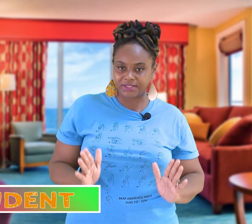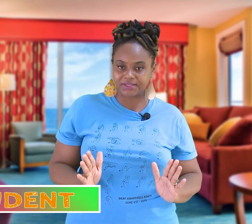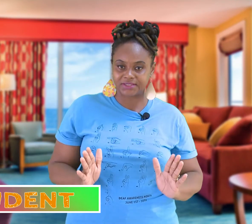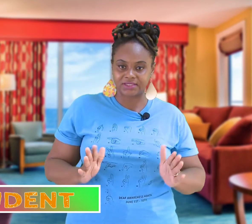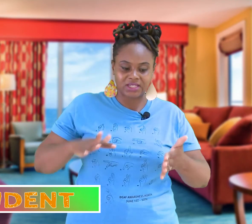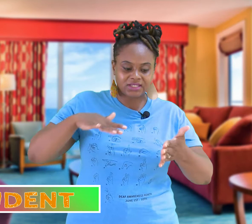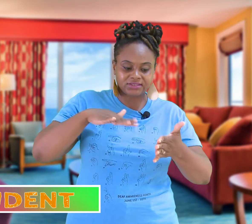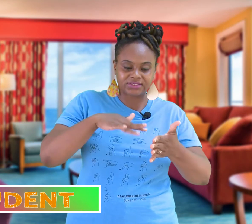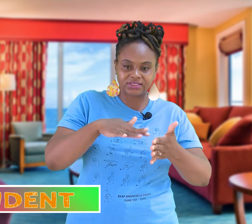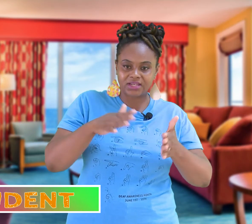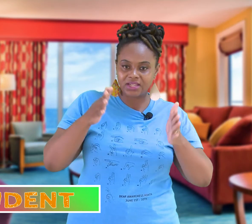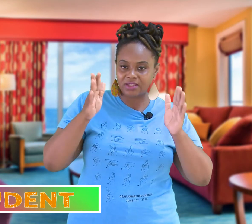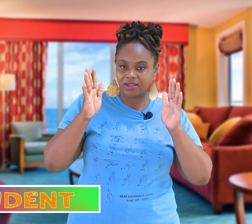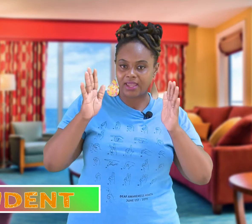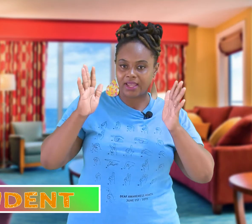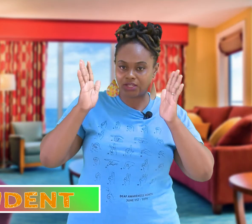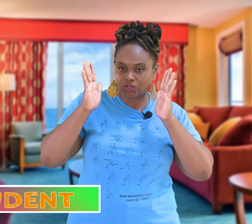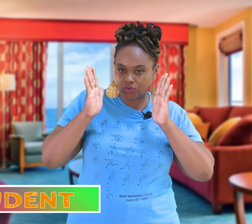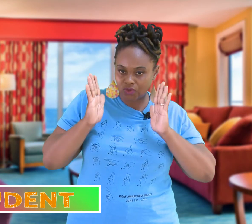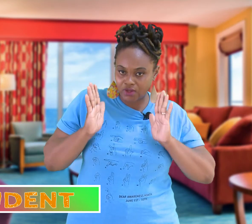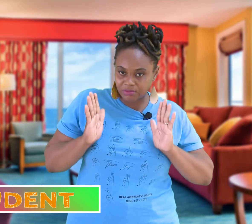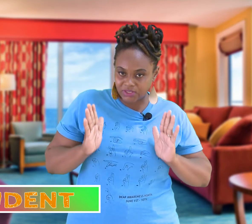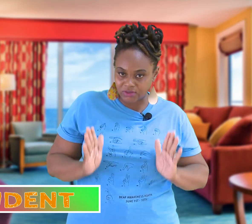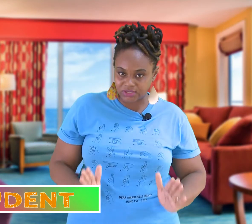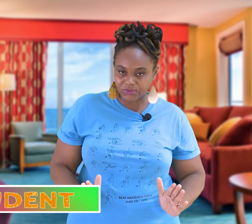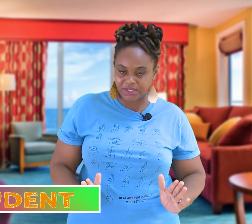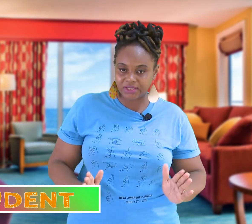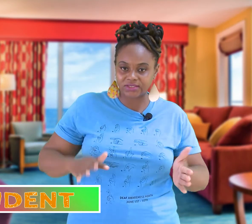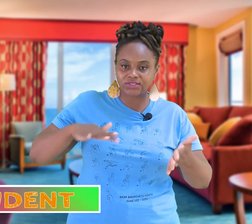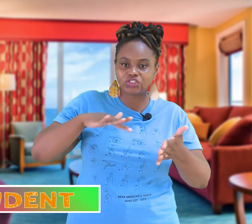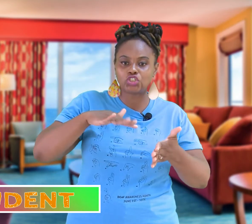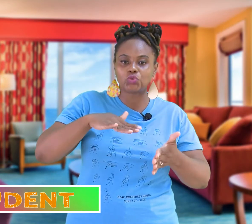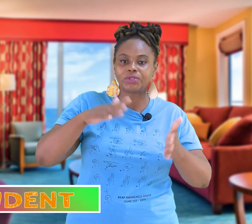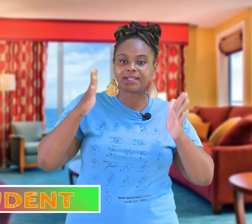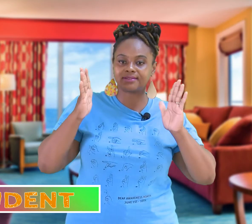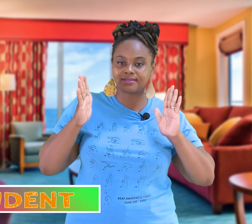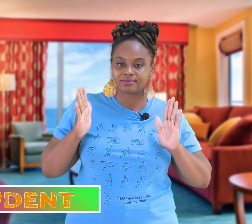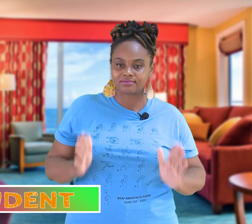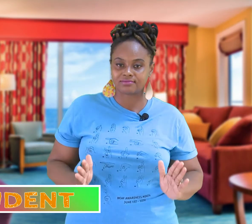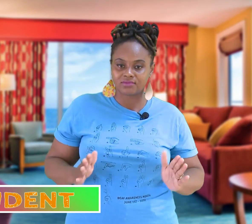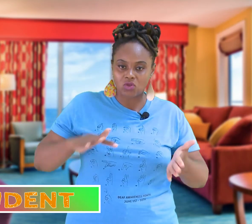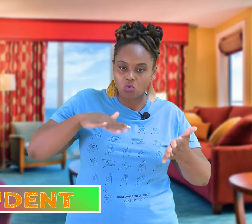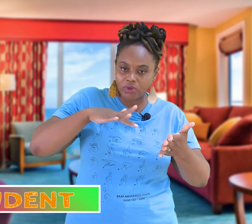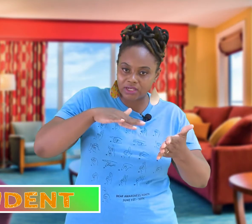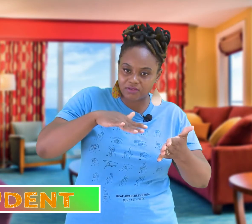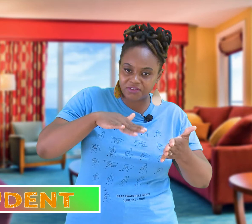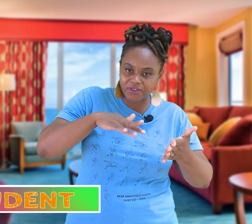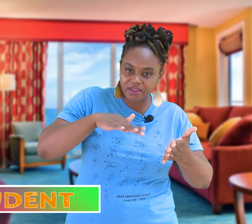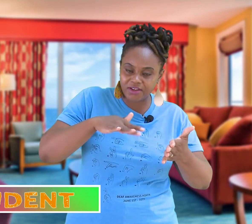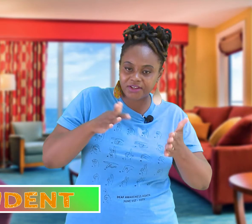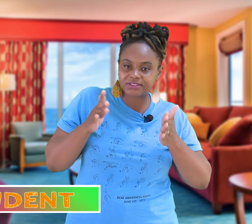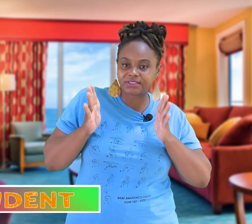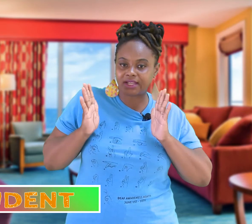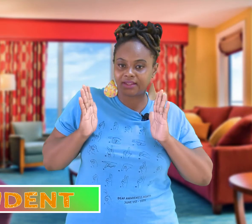Student. Study, and you come down this way. Student. Wiggle off the fingers and then